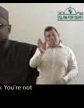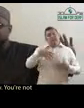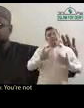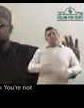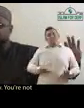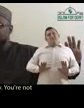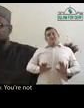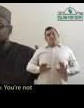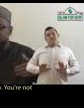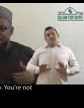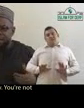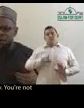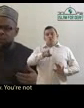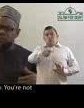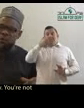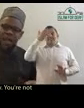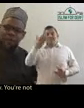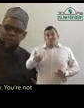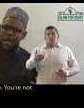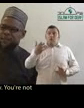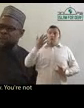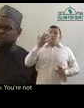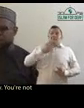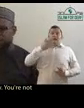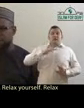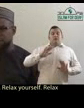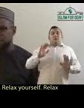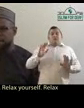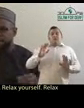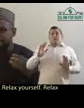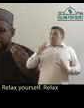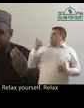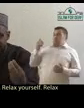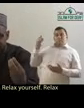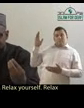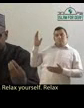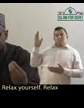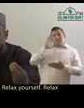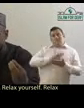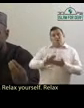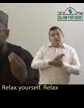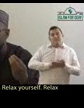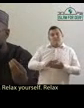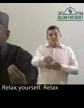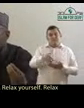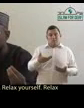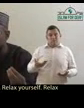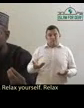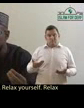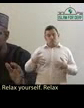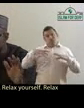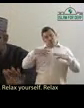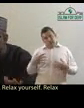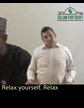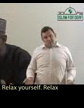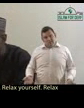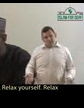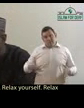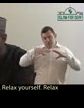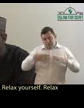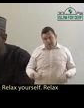leave it. You didn't know, you're not responsible for it. It's easy. Relax. Relax yourself.